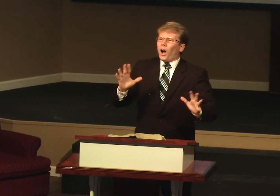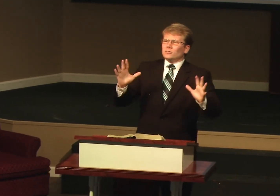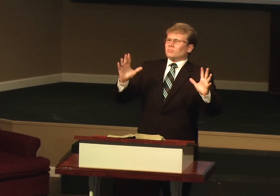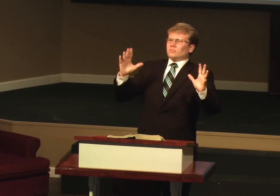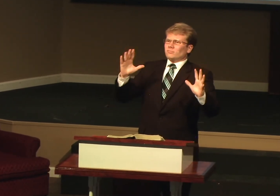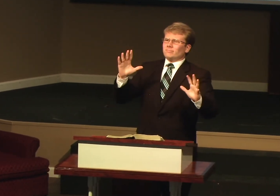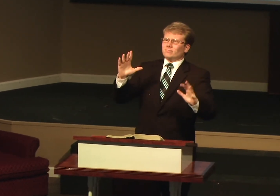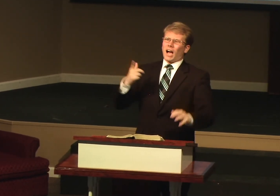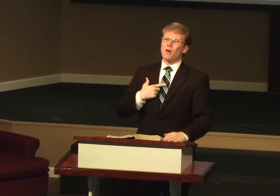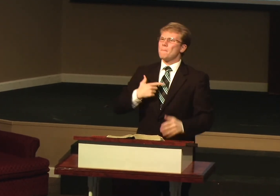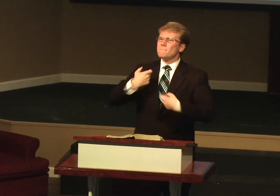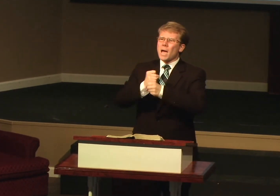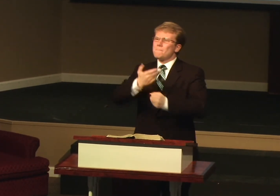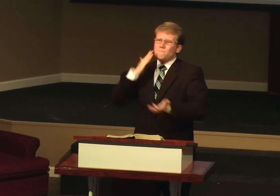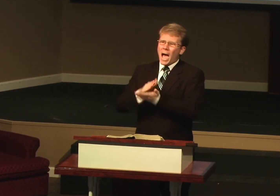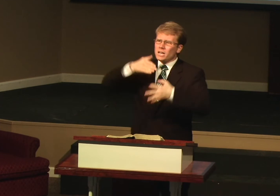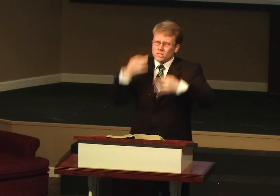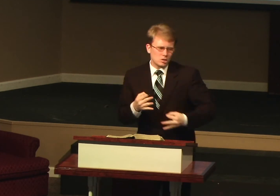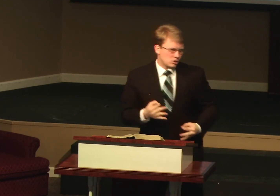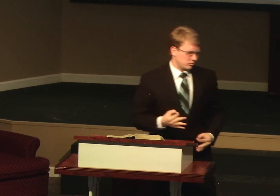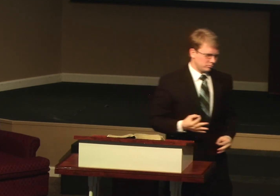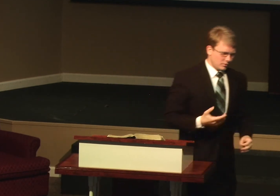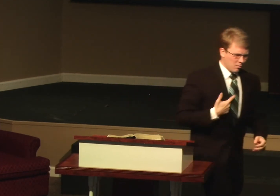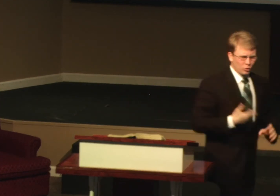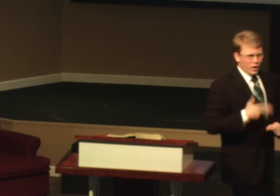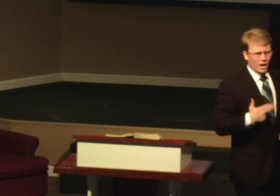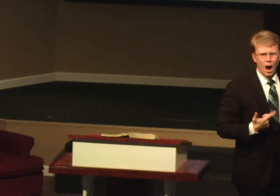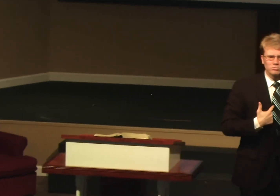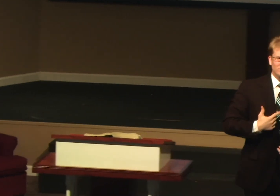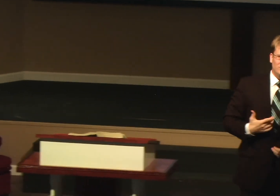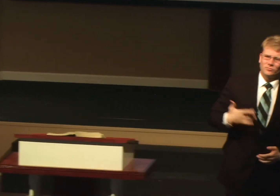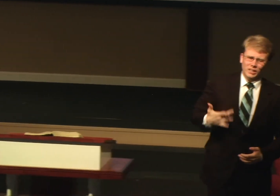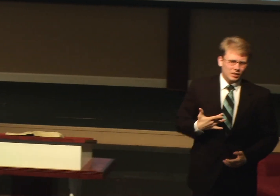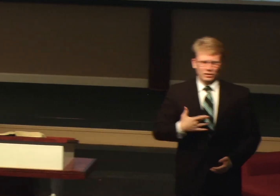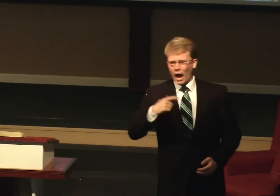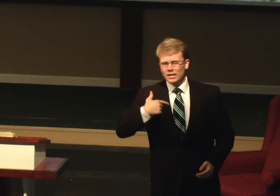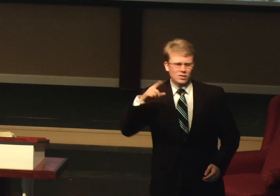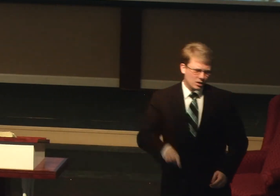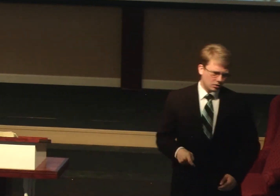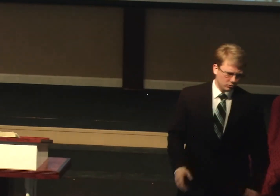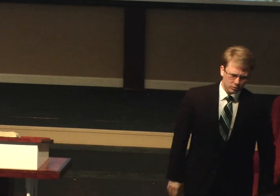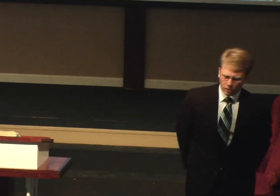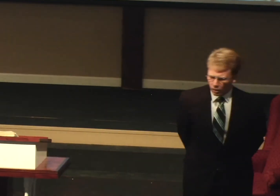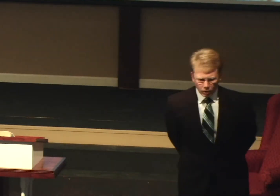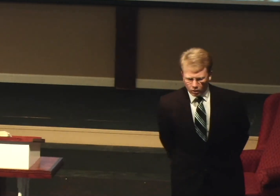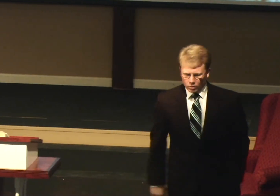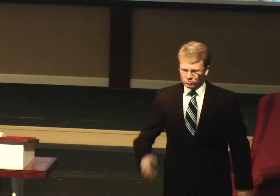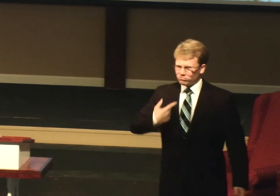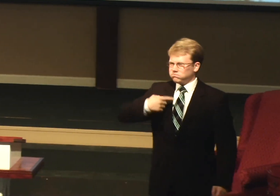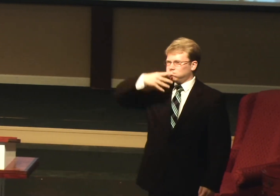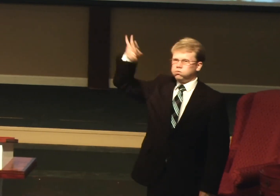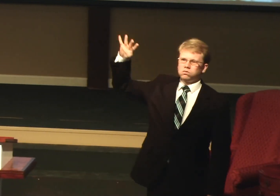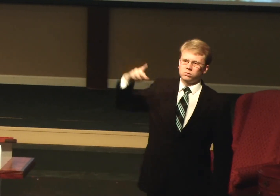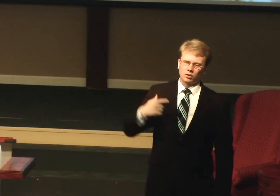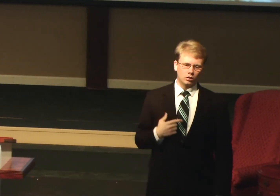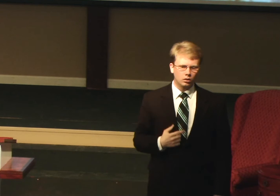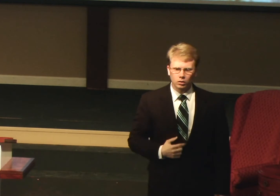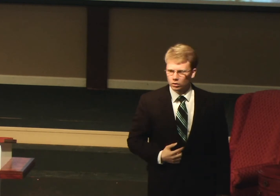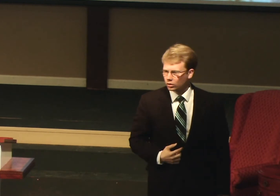Don't give up. Well, you know, I'm panicking and I've just made one bad decision, so I'm going to quit. And I just have to. I can't go on.